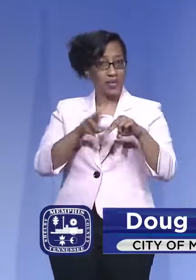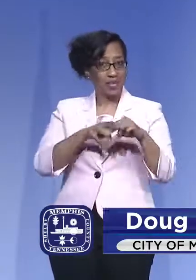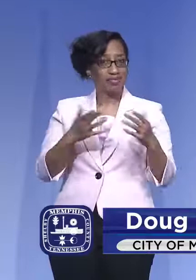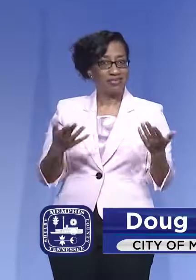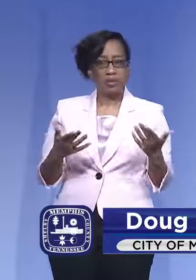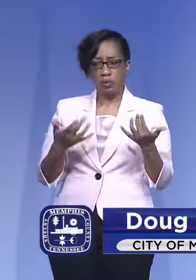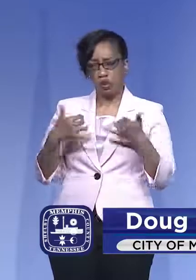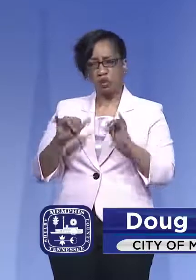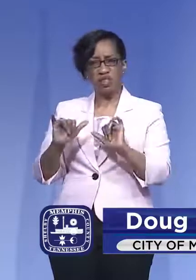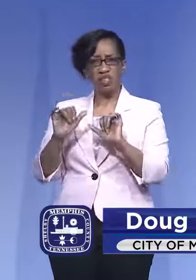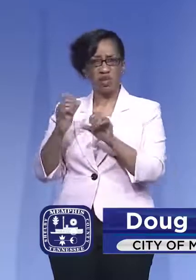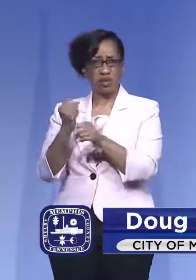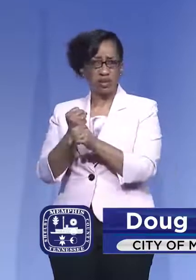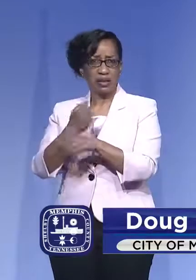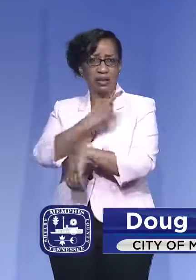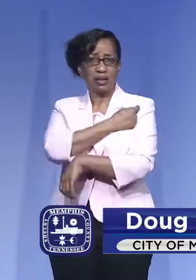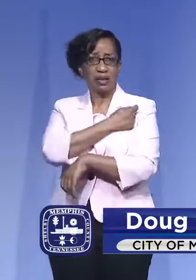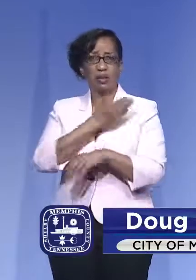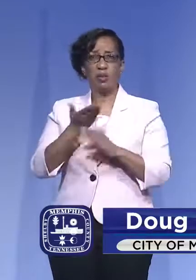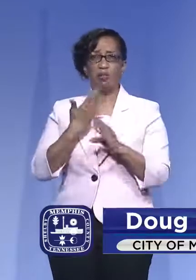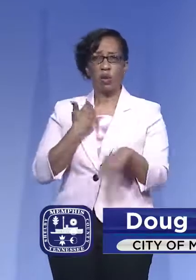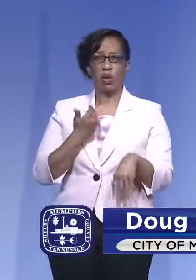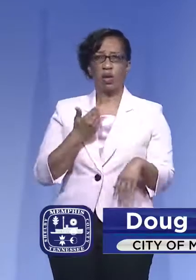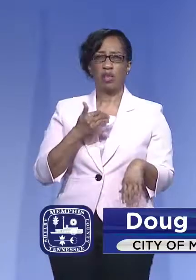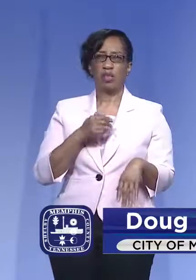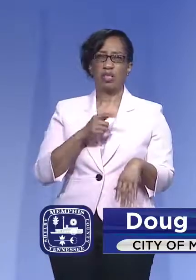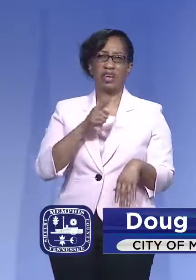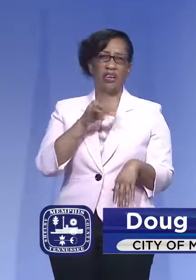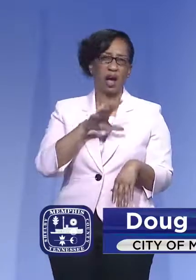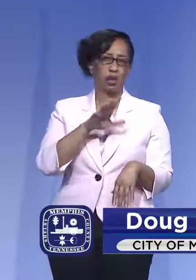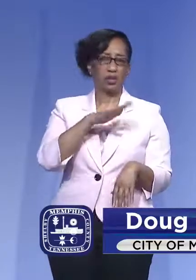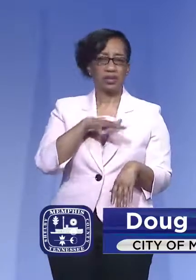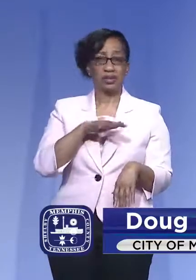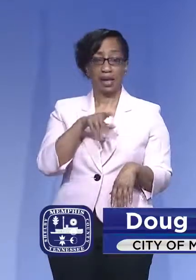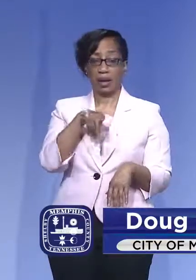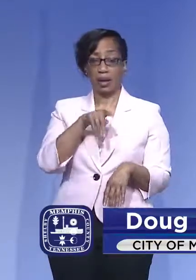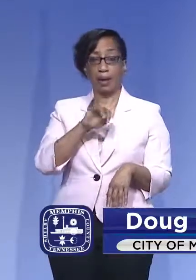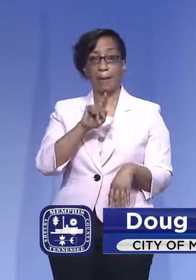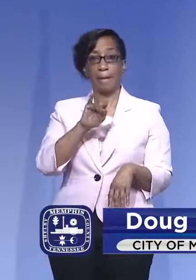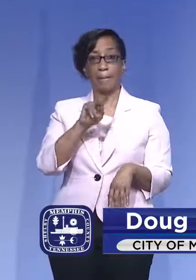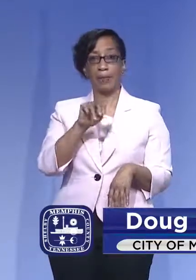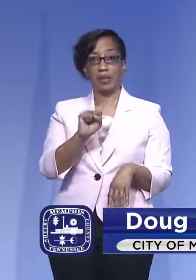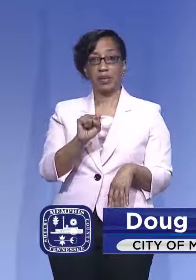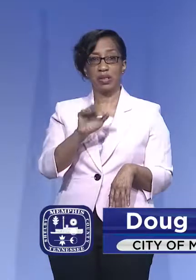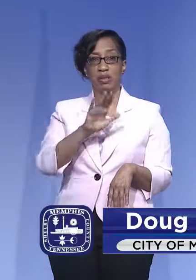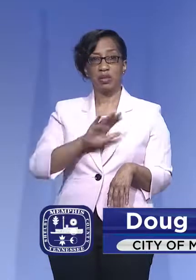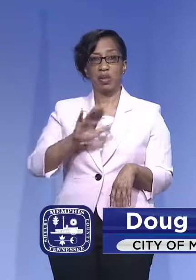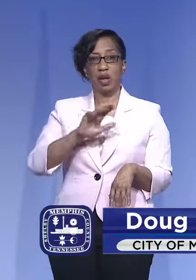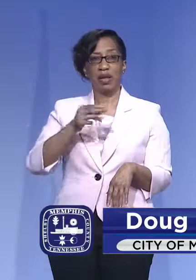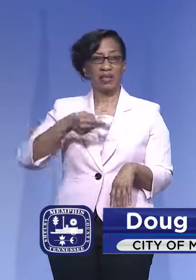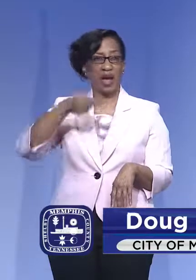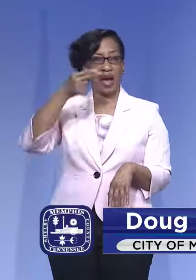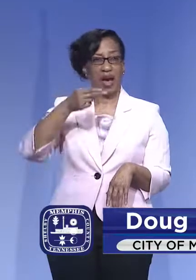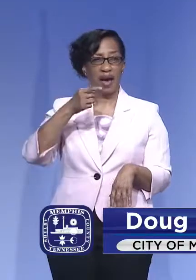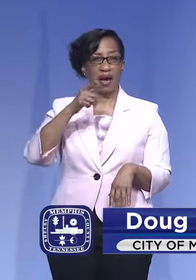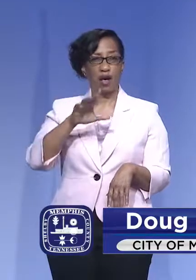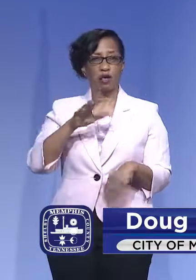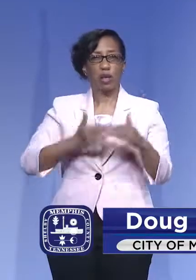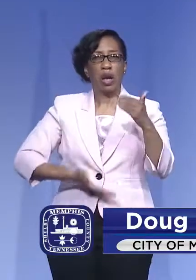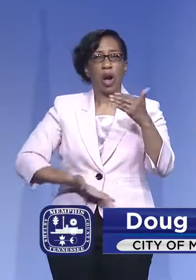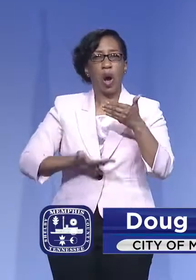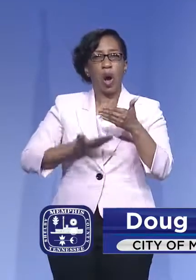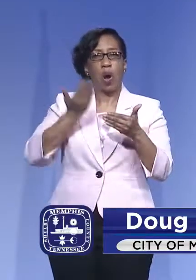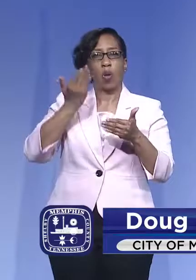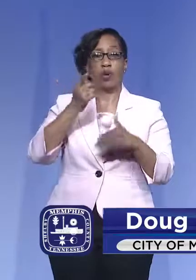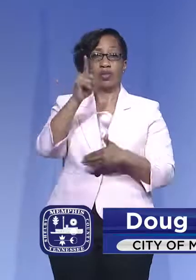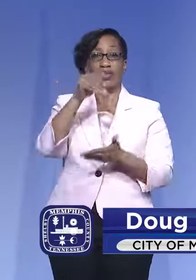doing in the high hundreds. I'll use the Pipkin as an example, as we've been doing in the high hundreds every day, nearly 1,000. We